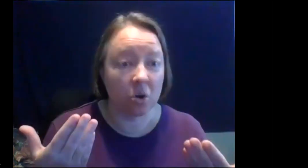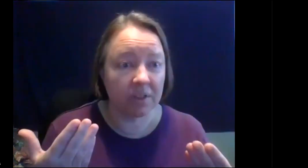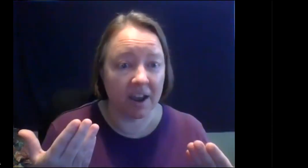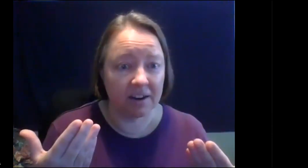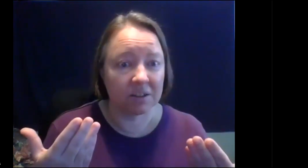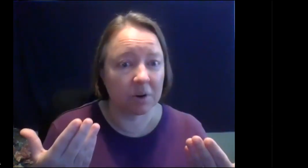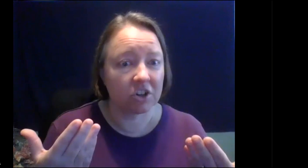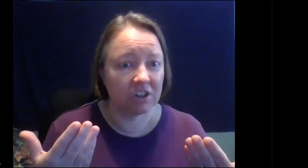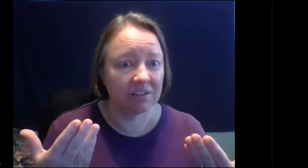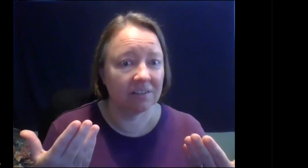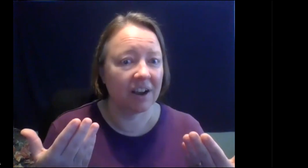show that expression.